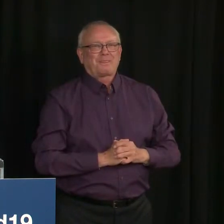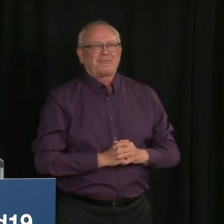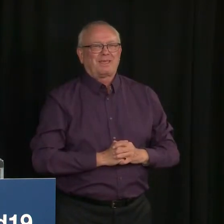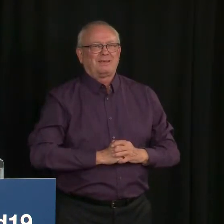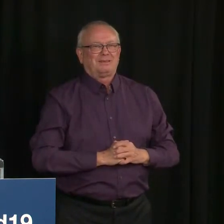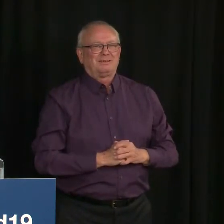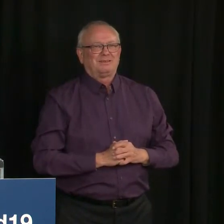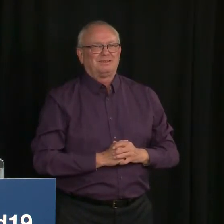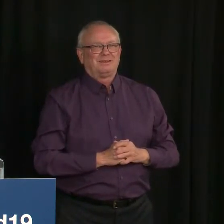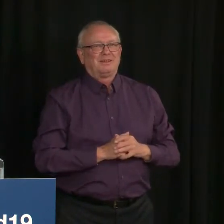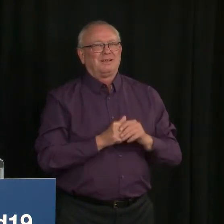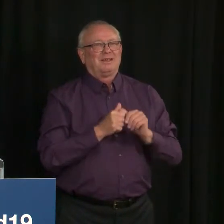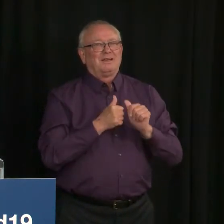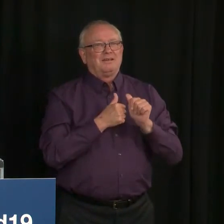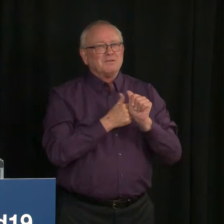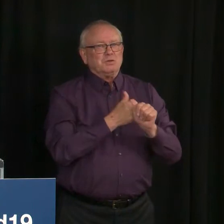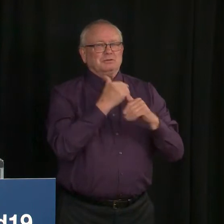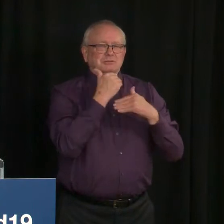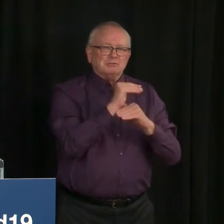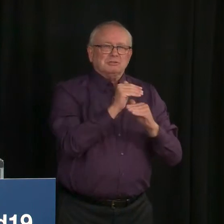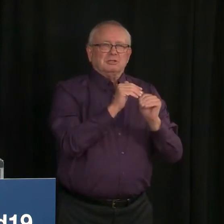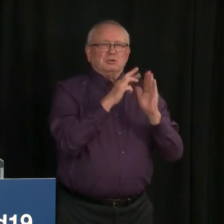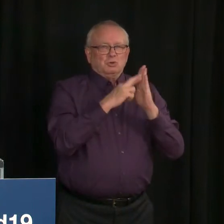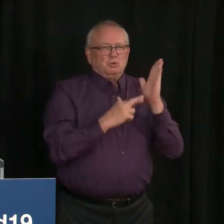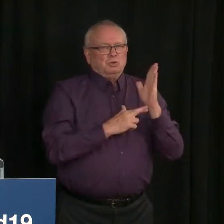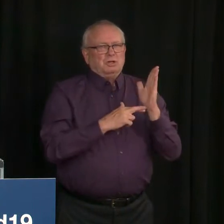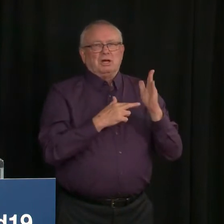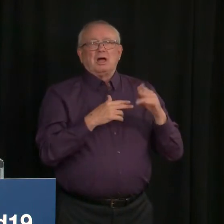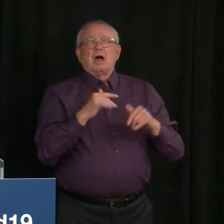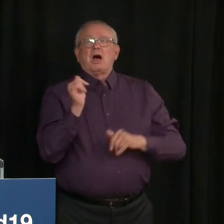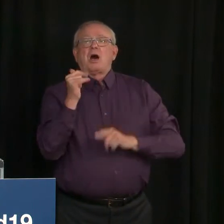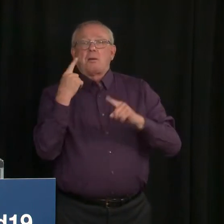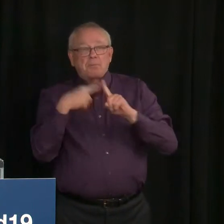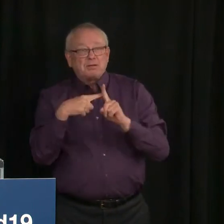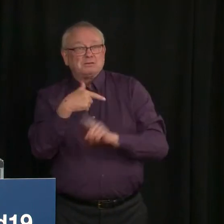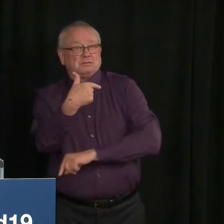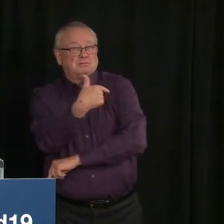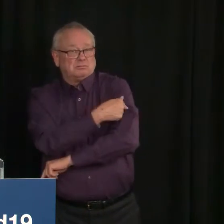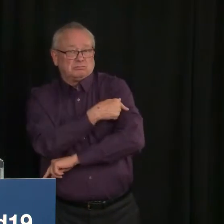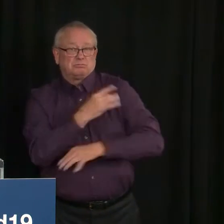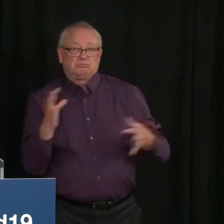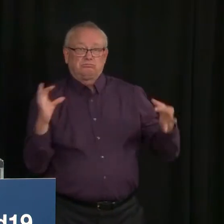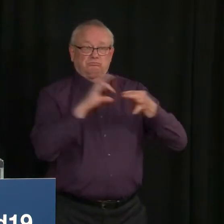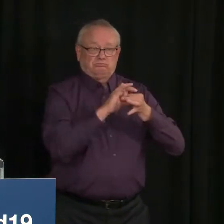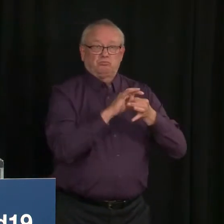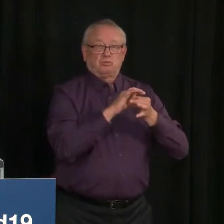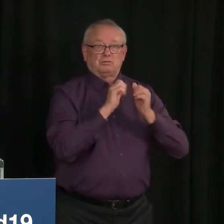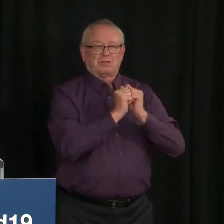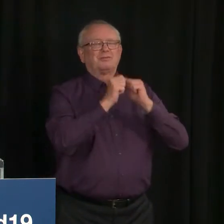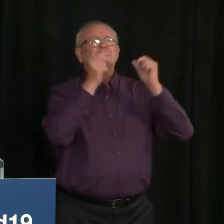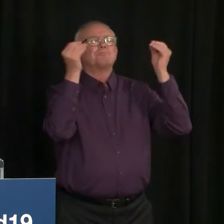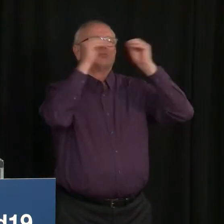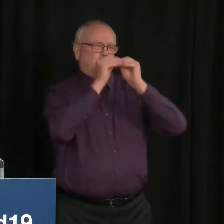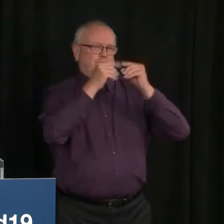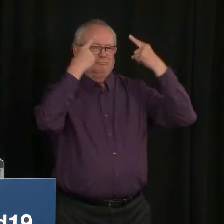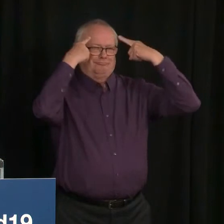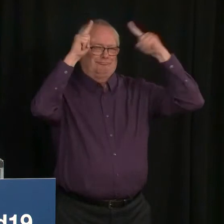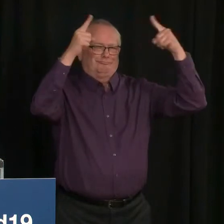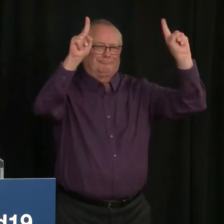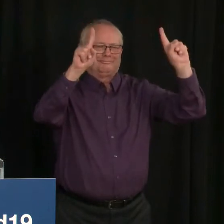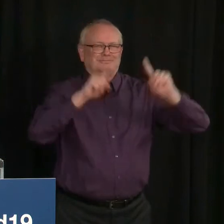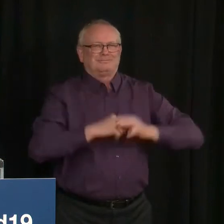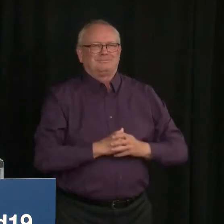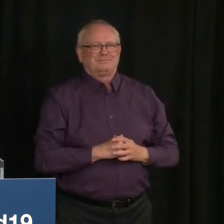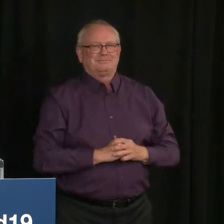transmission. I know there have been some questions recently about the B.1.617.2 variant, also known as